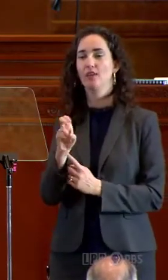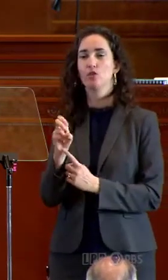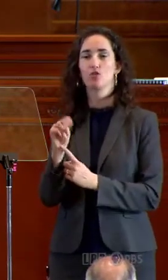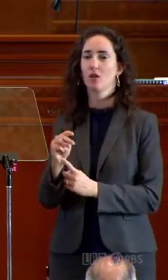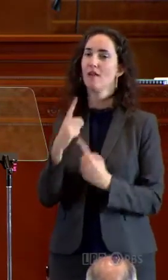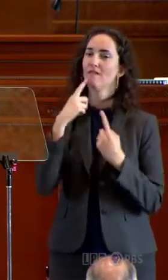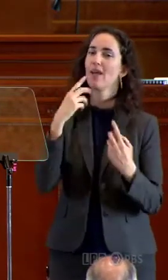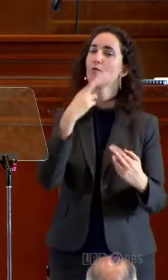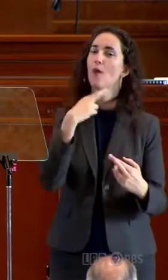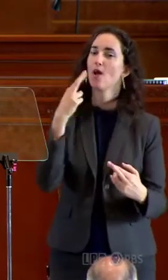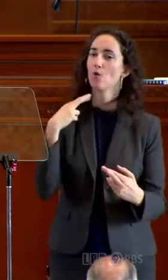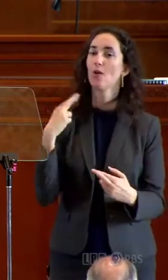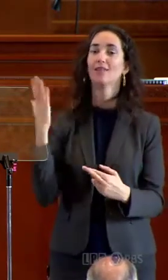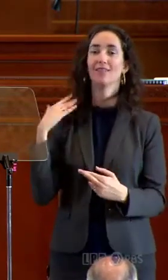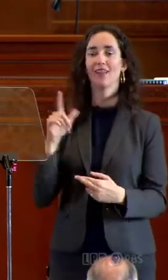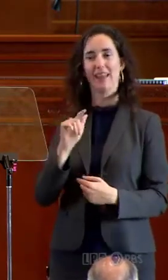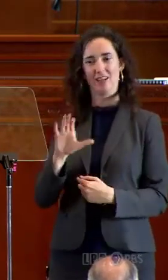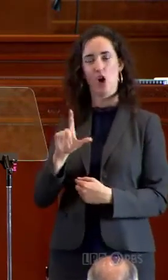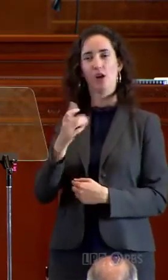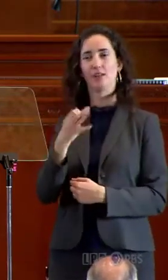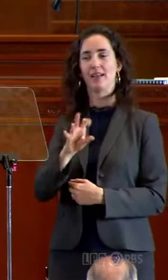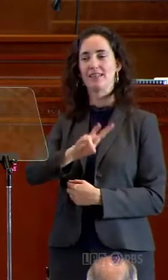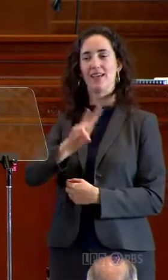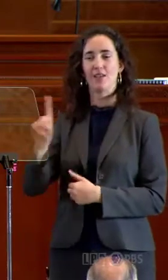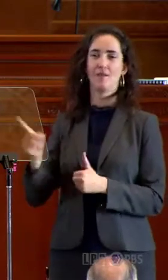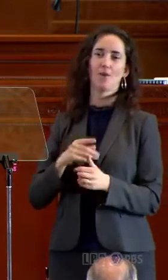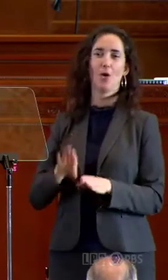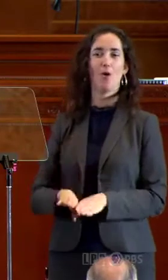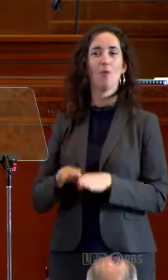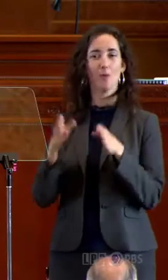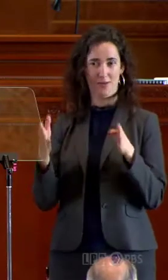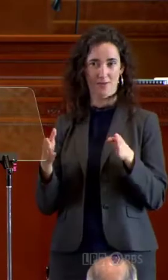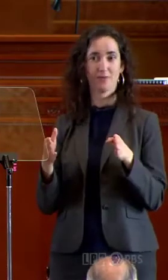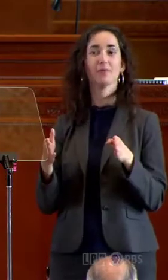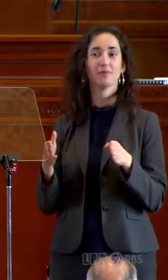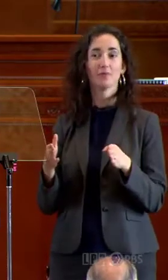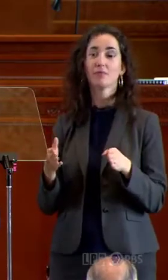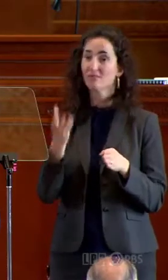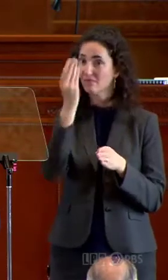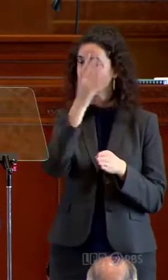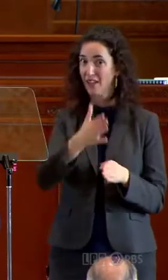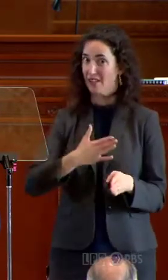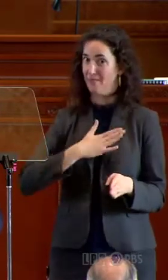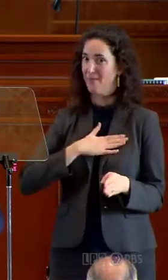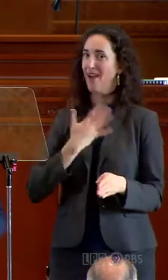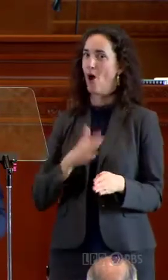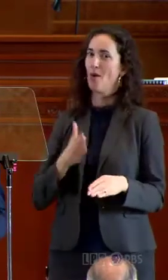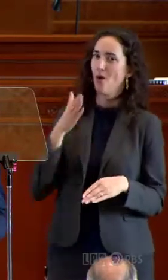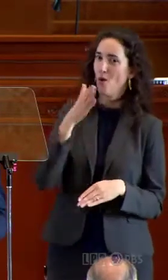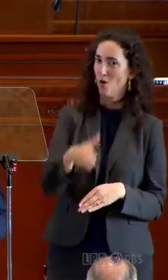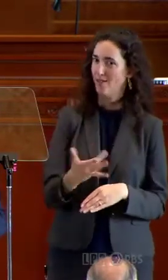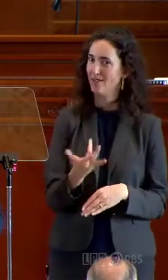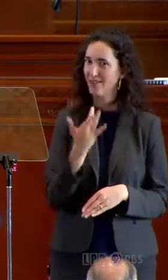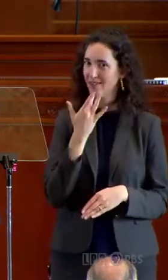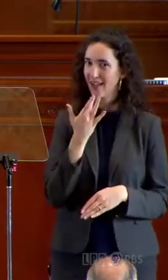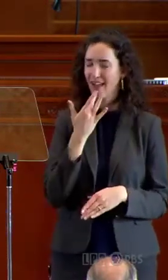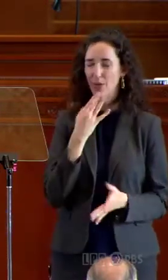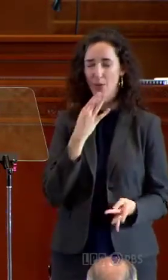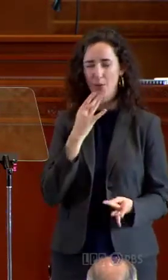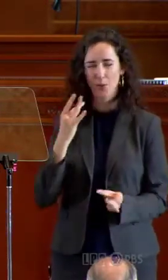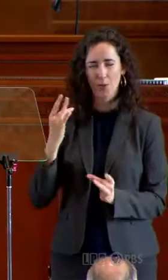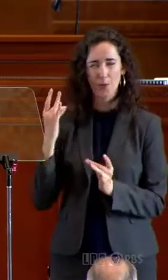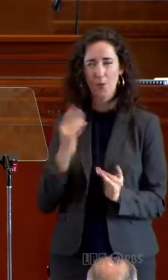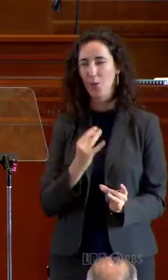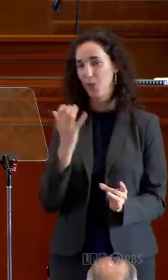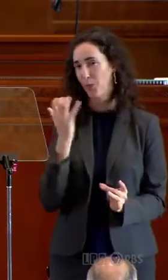seafood restaurant that opened its doors in Lake Charles in 1977. I can tell you from personal experience, the food there